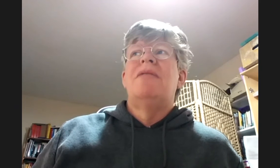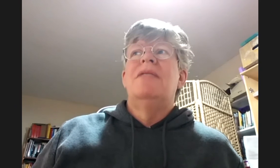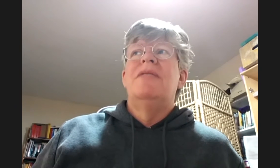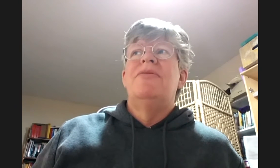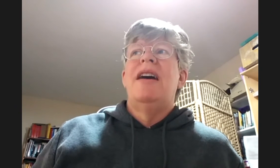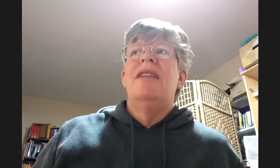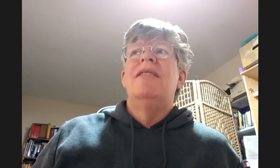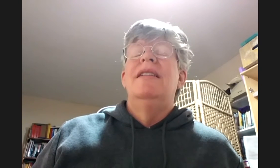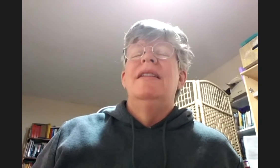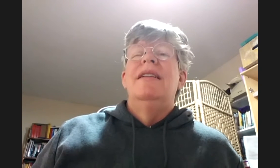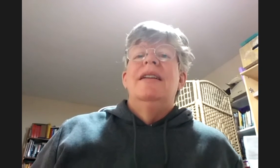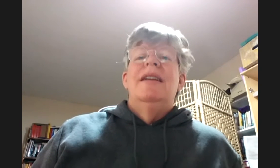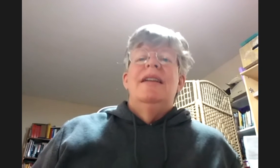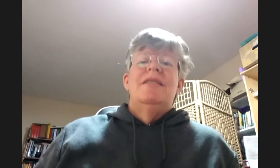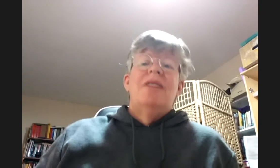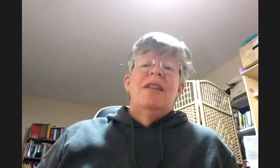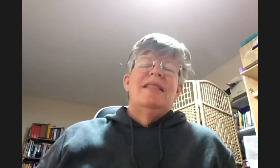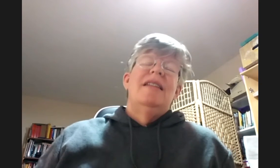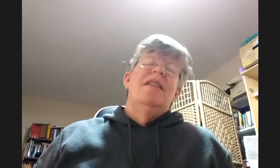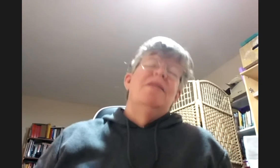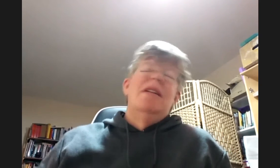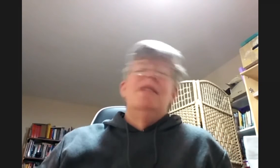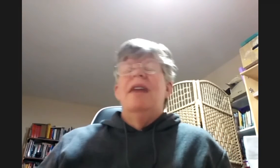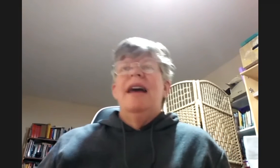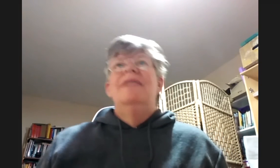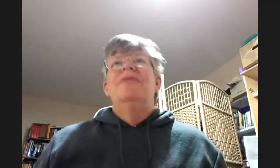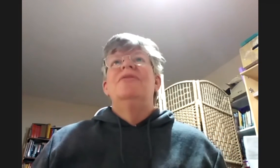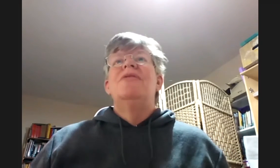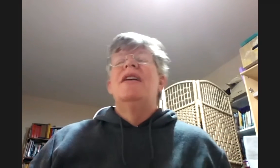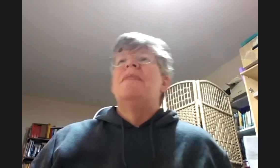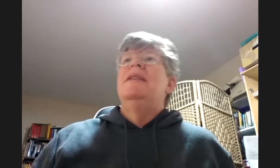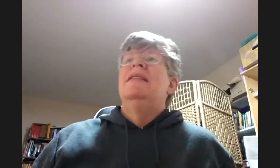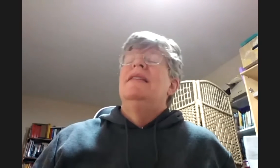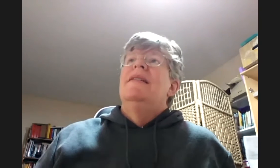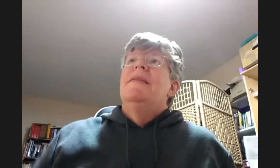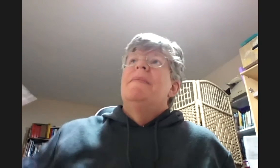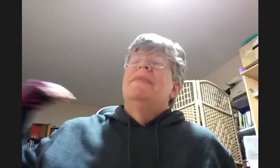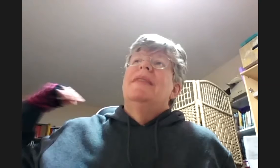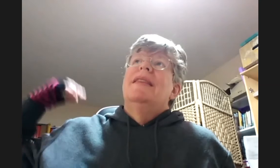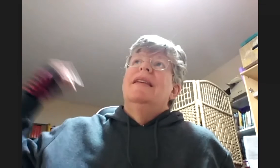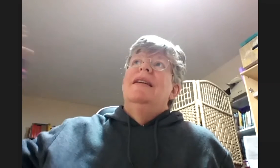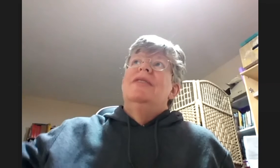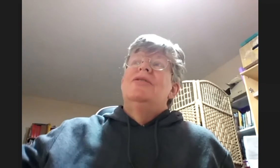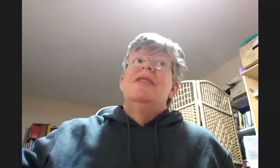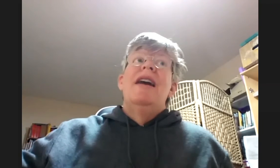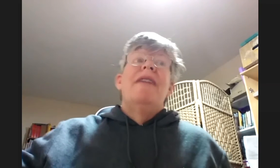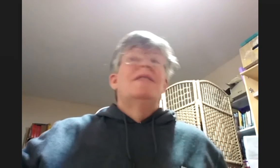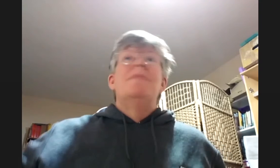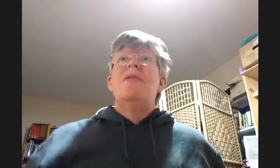of fire. And Starling said, oh, all right, and flew up. And sure enough, smoke.